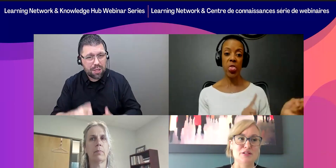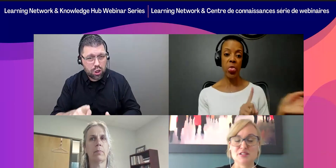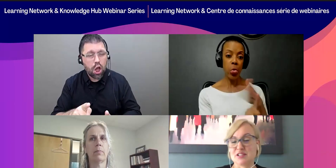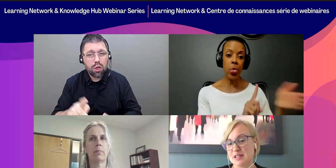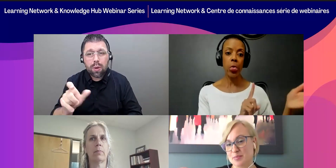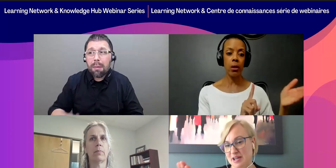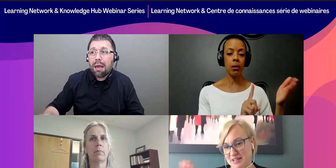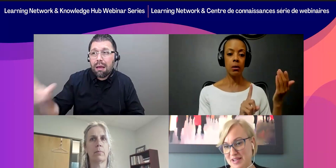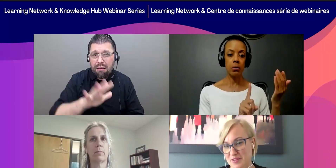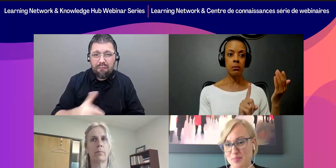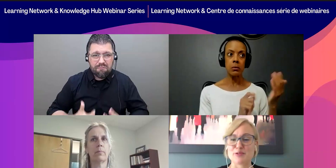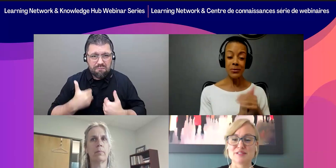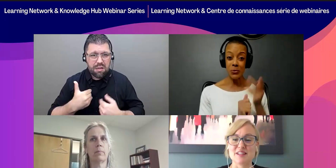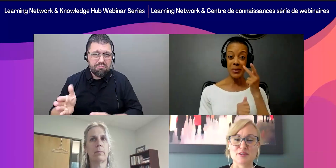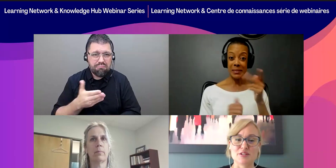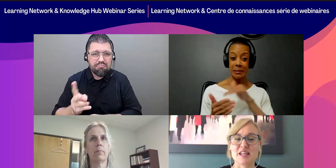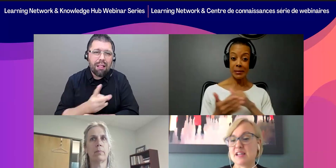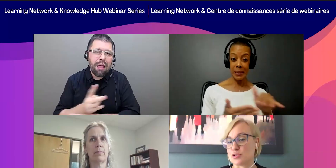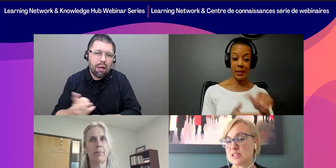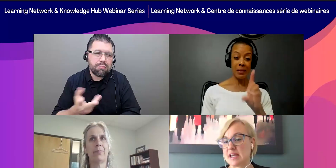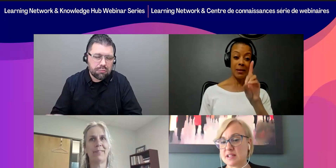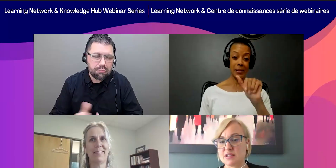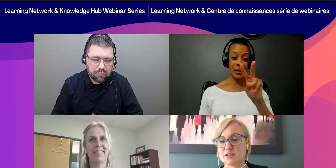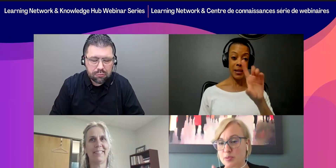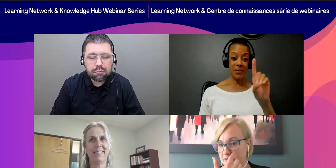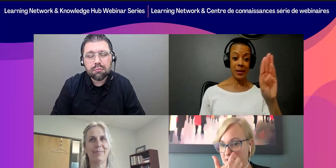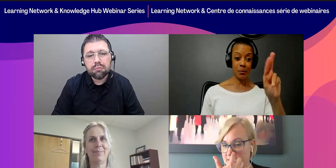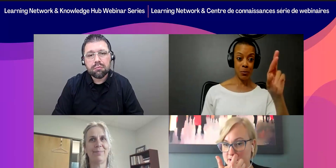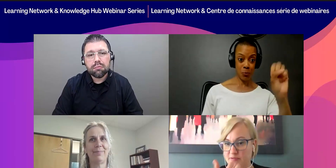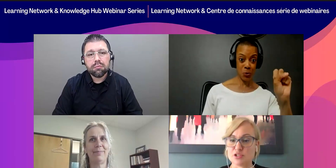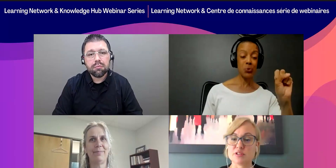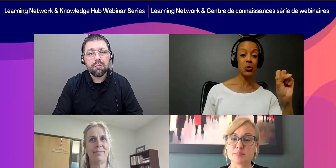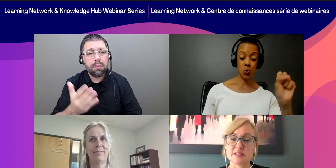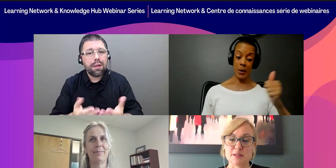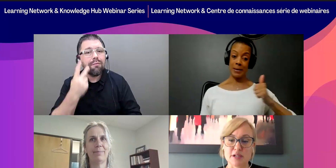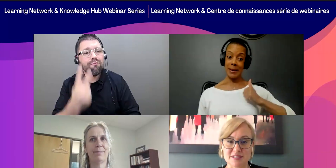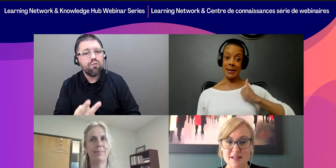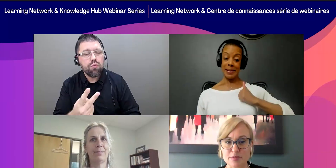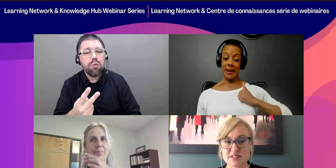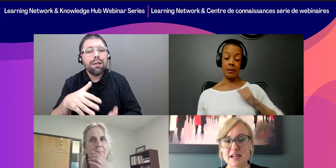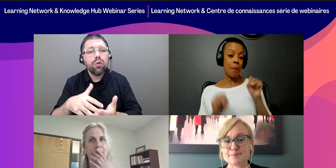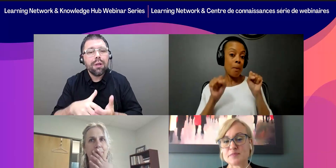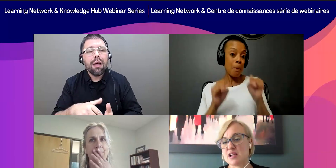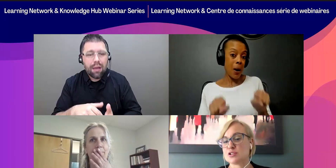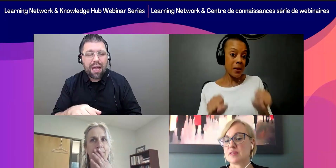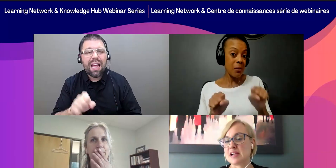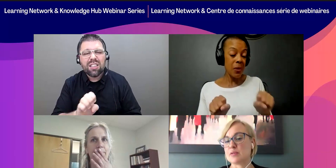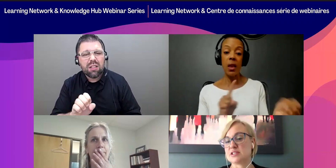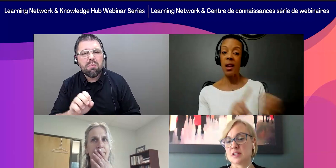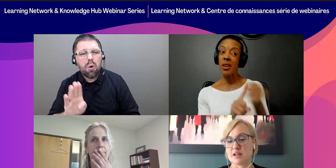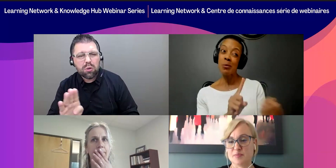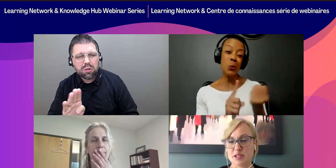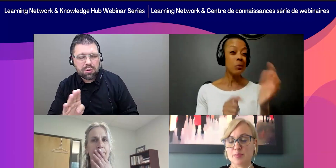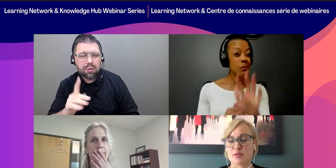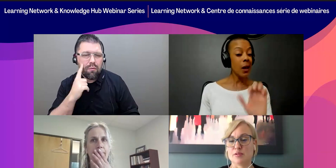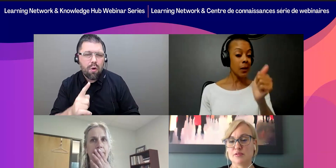seen the study by David Burns that here today. So in Canada, the prevalence of mistreatment is about 10%. So there